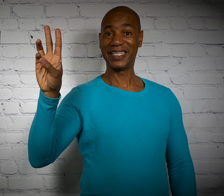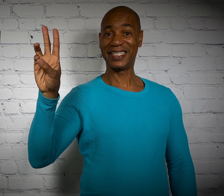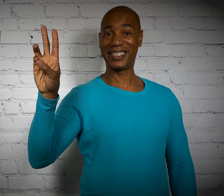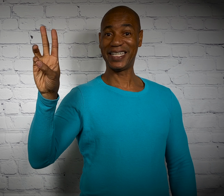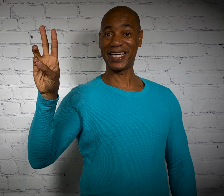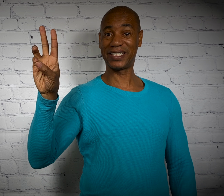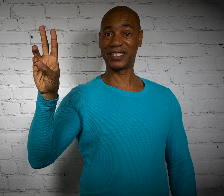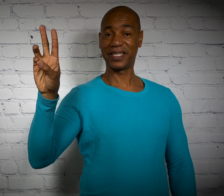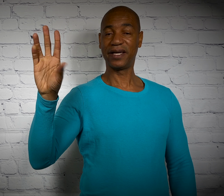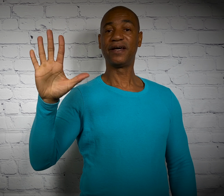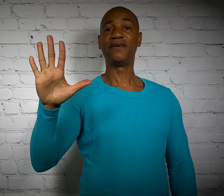56,